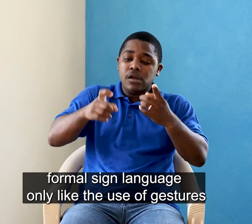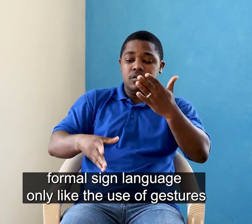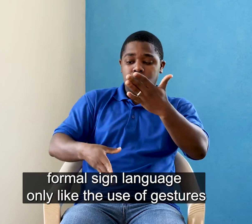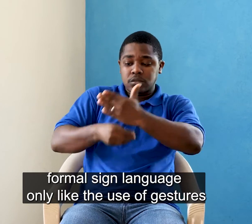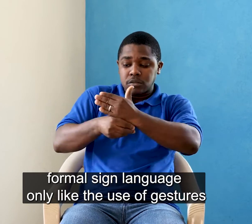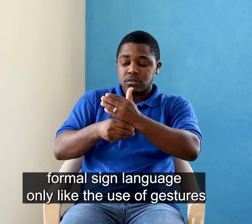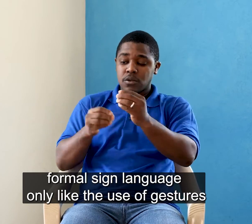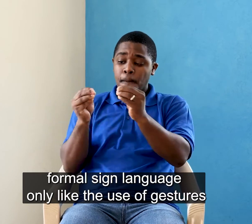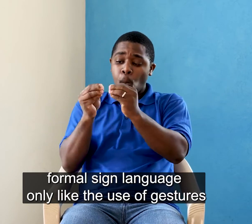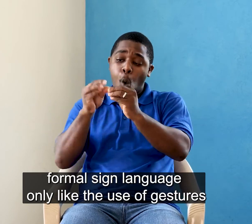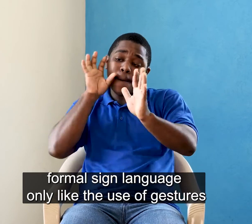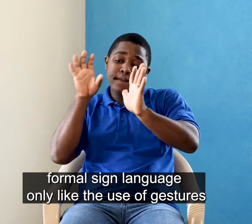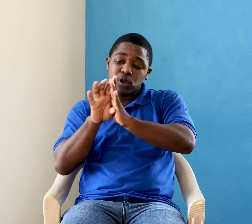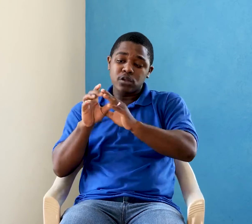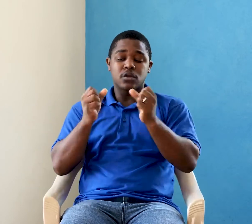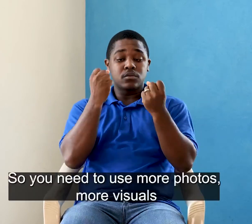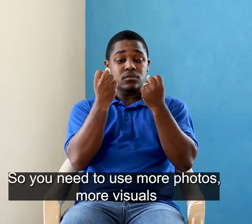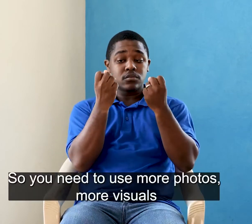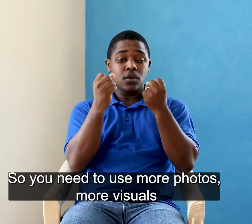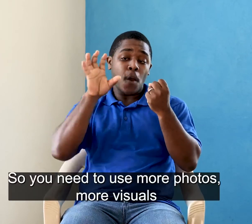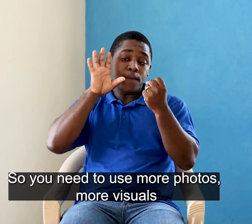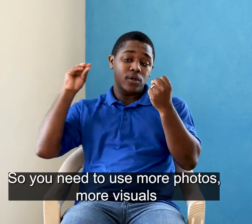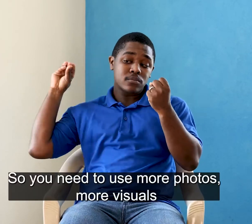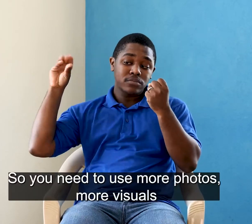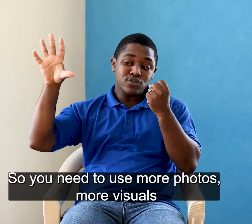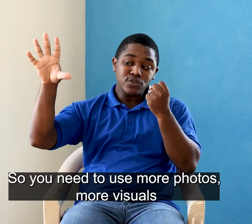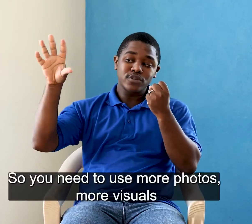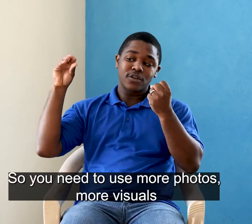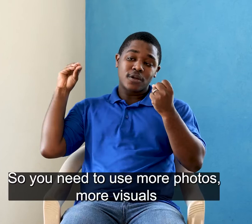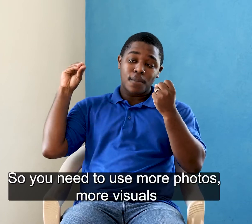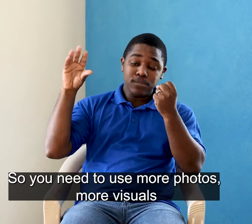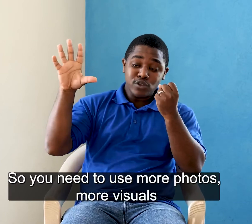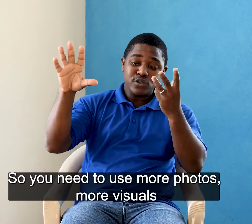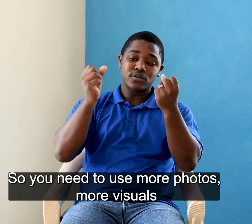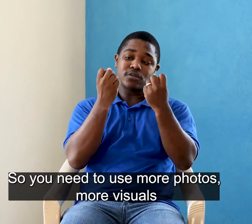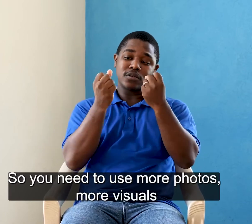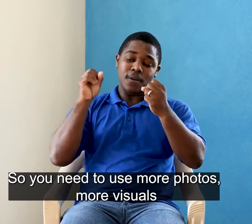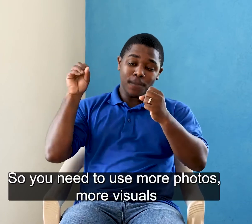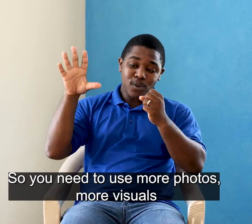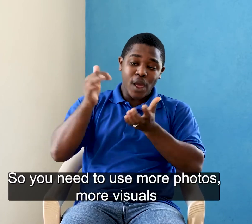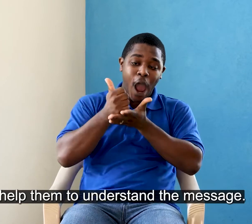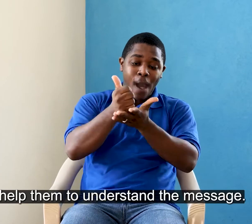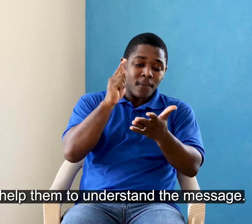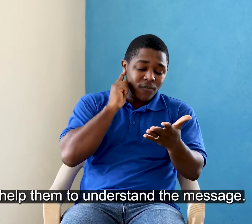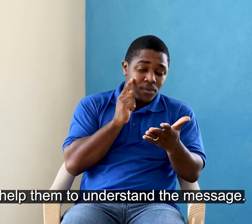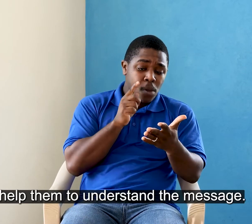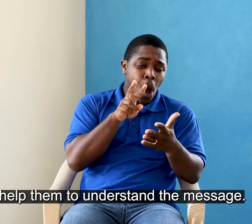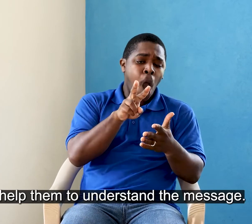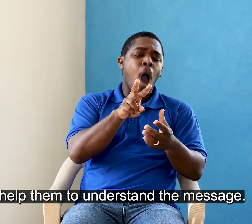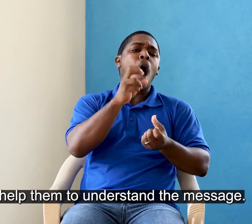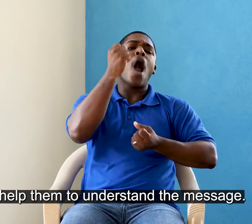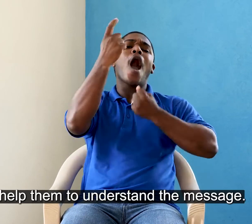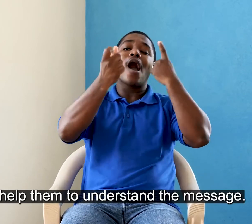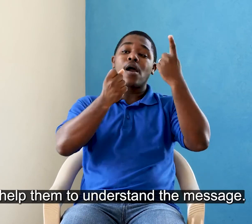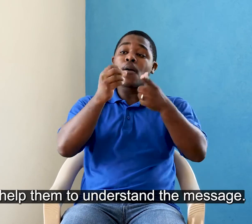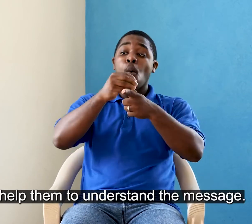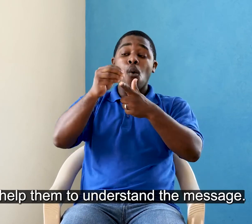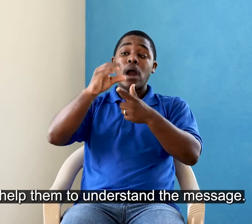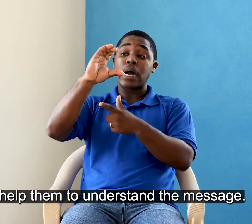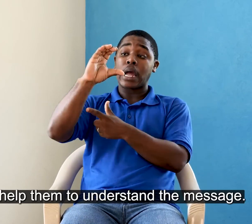use of gestures. So you need to use more photos, more visuals to help them to understand the